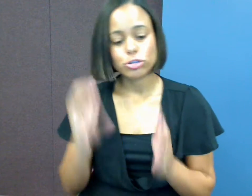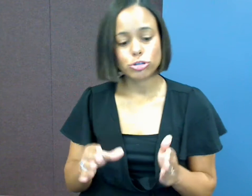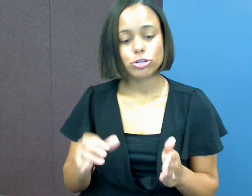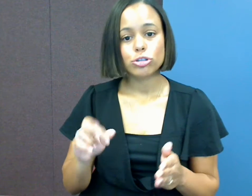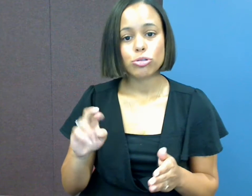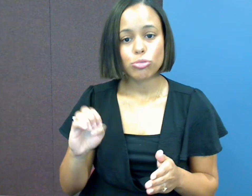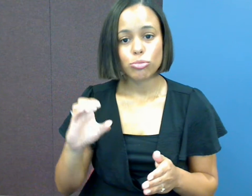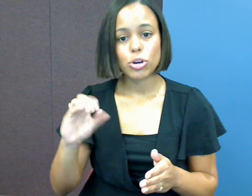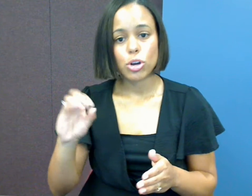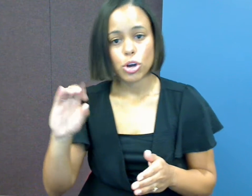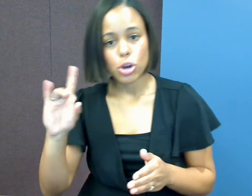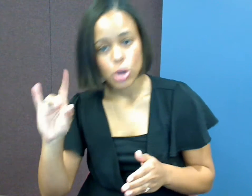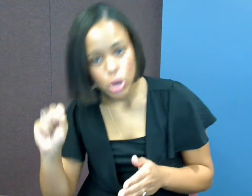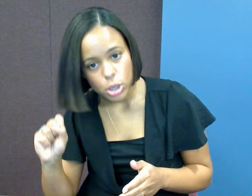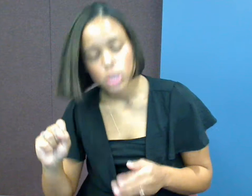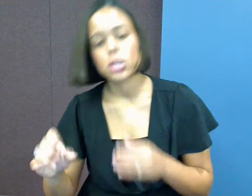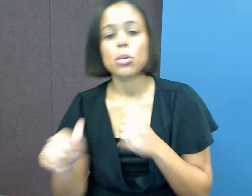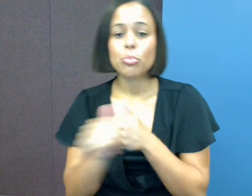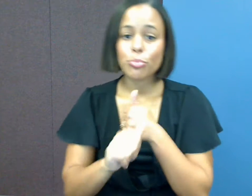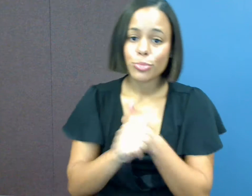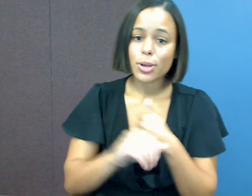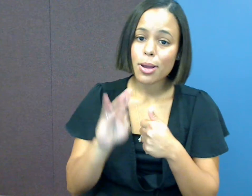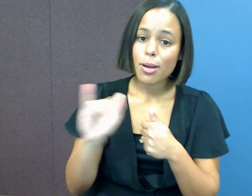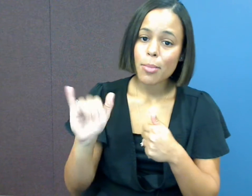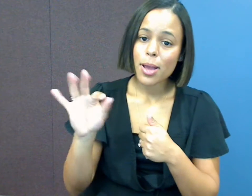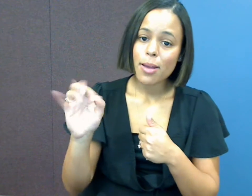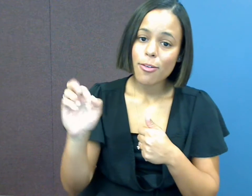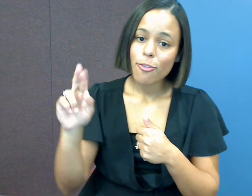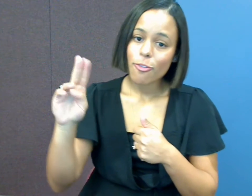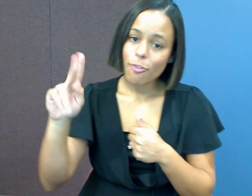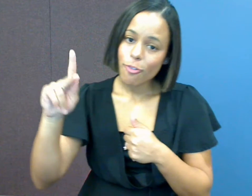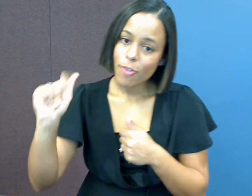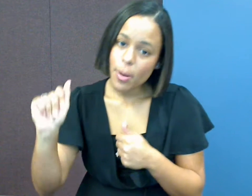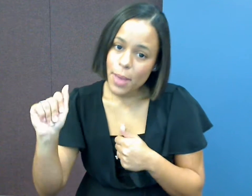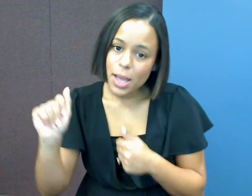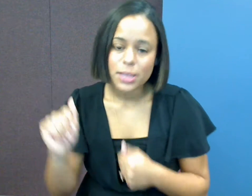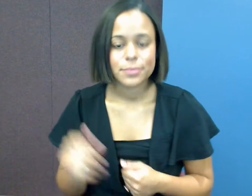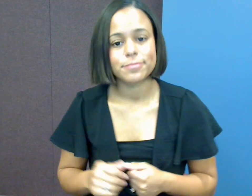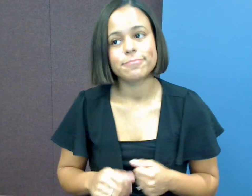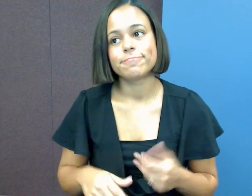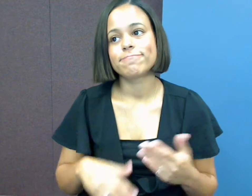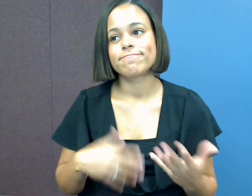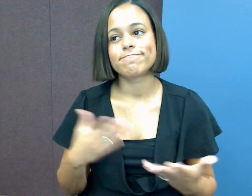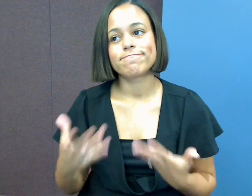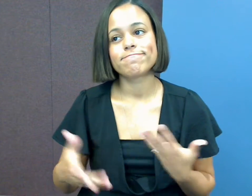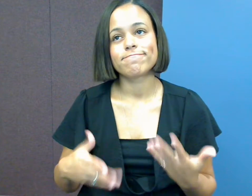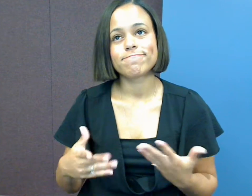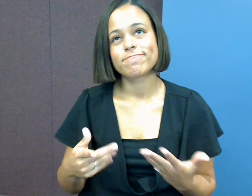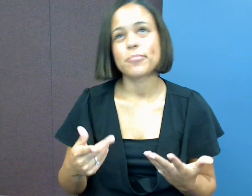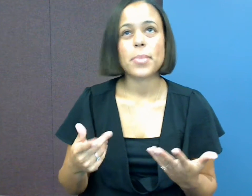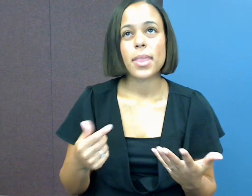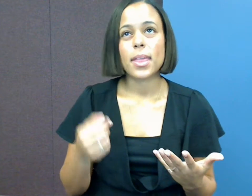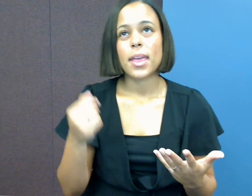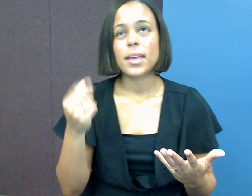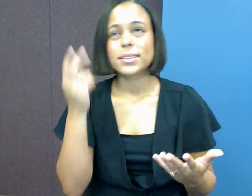have found in my discussions and in my delivery of this training is that still the misconception that